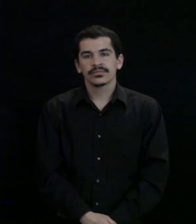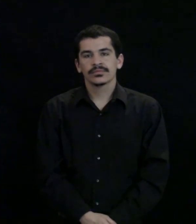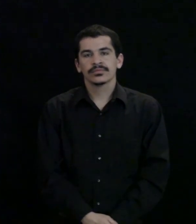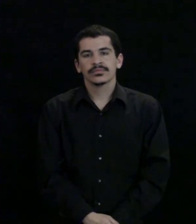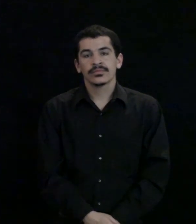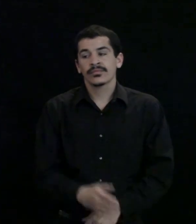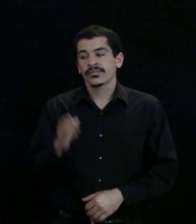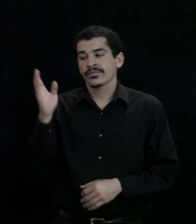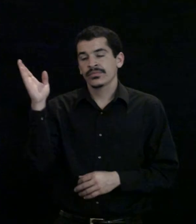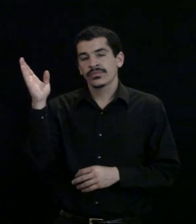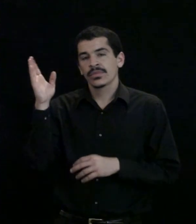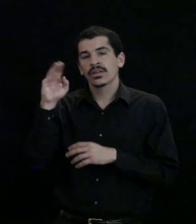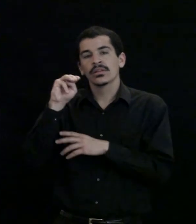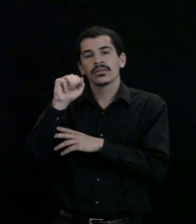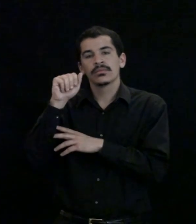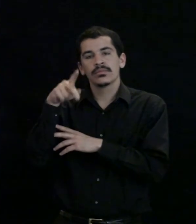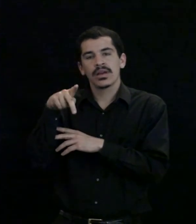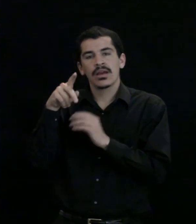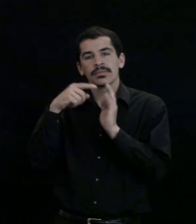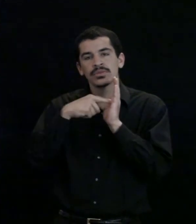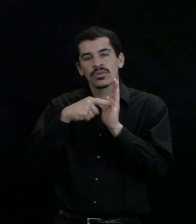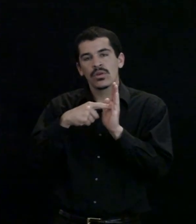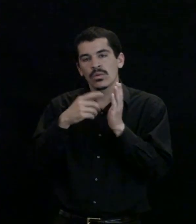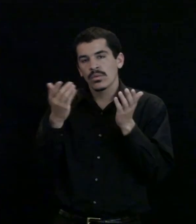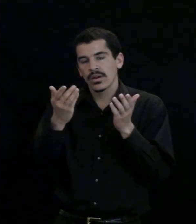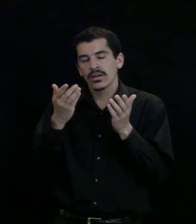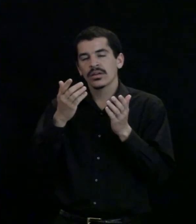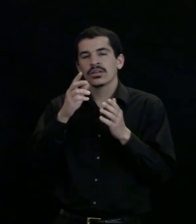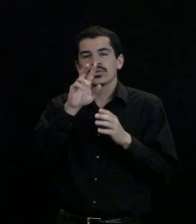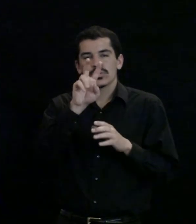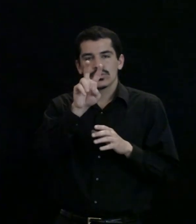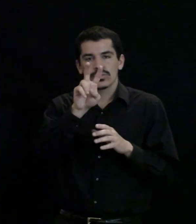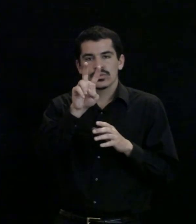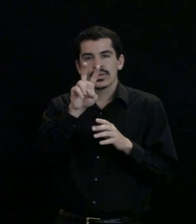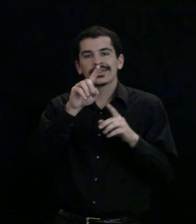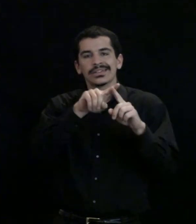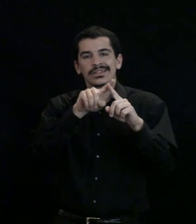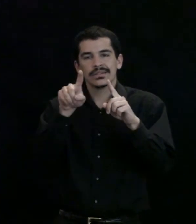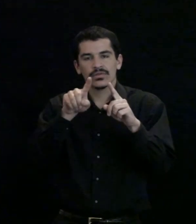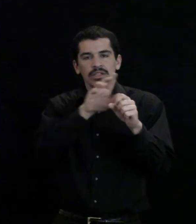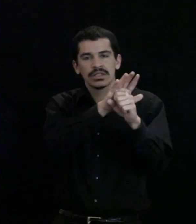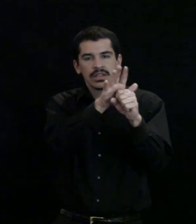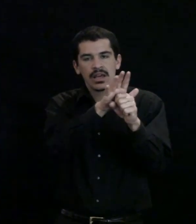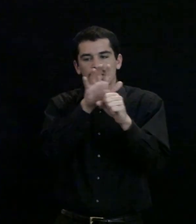This map shows 2 sites of interest.